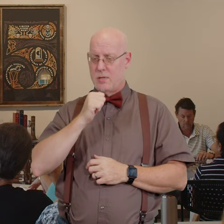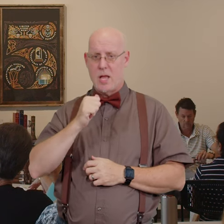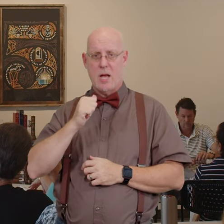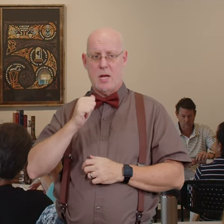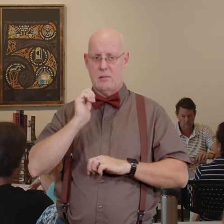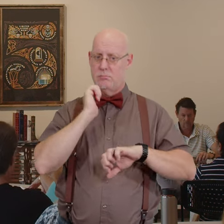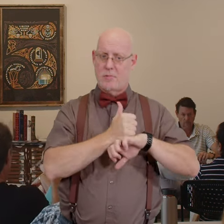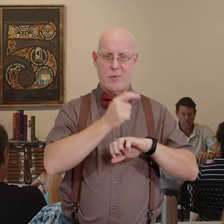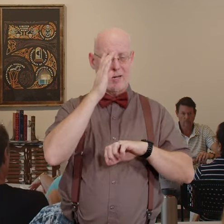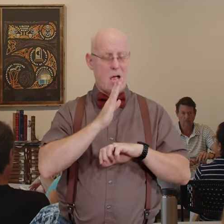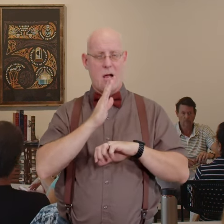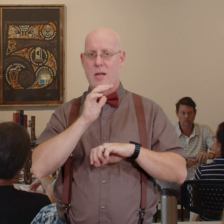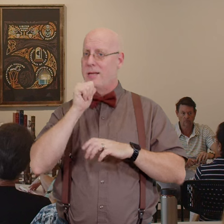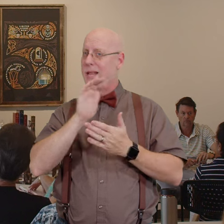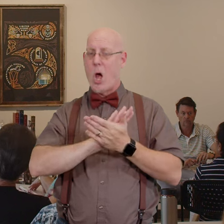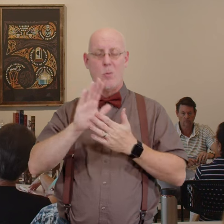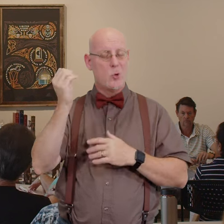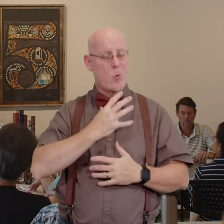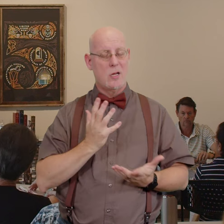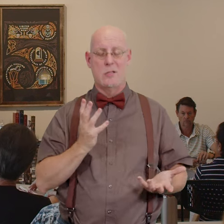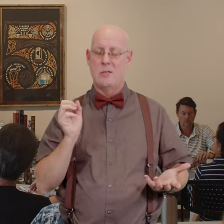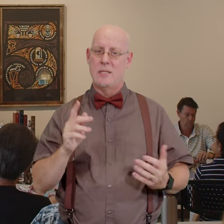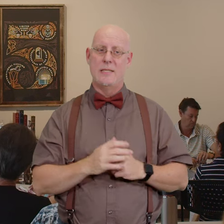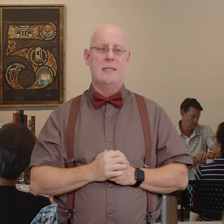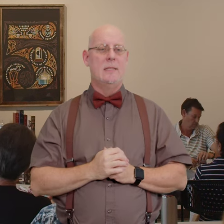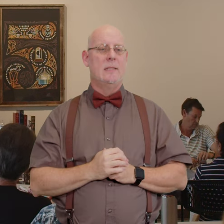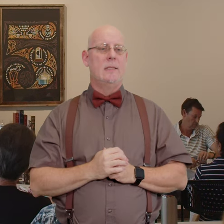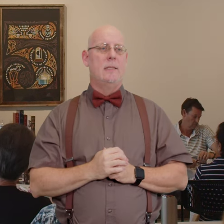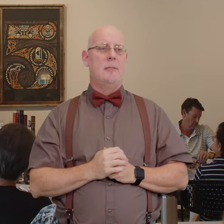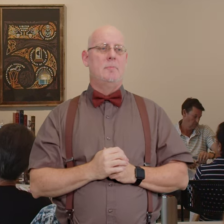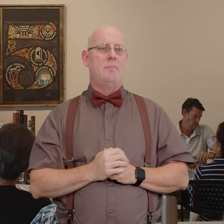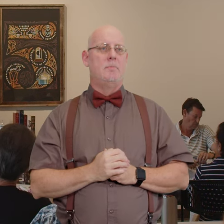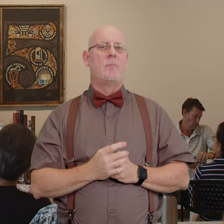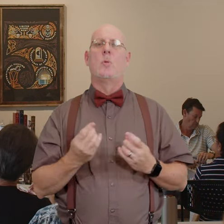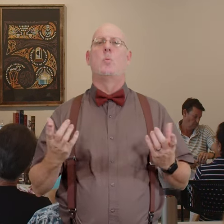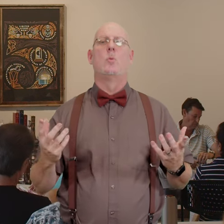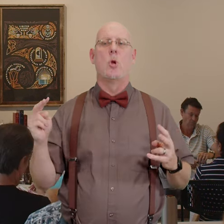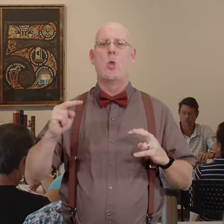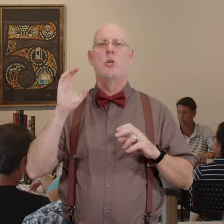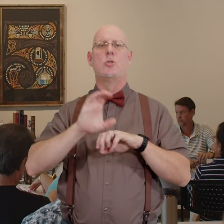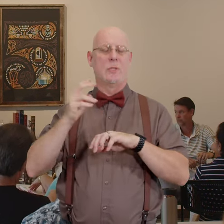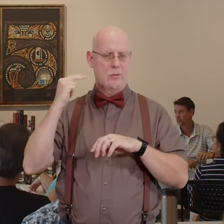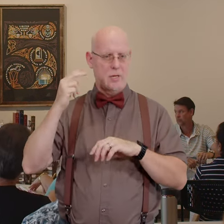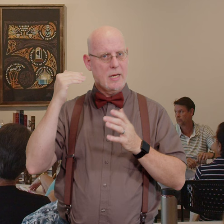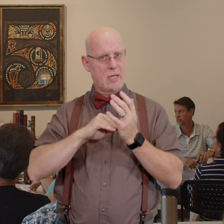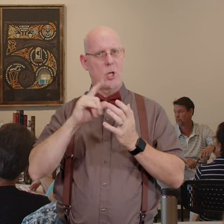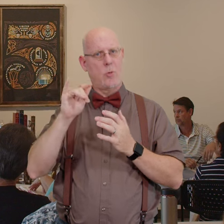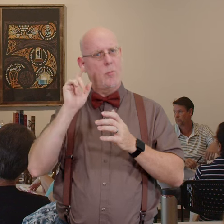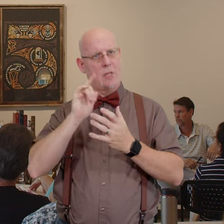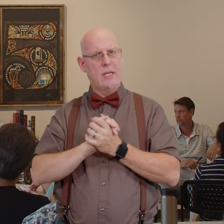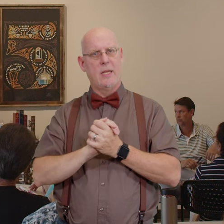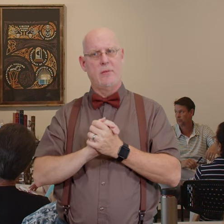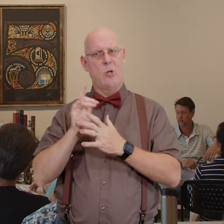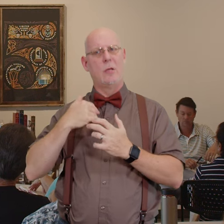not implanted there by God, it's no longer pure grace, right? So what do? We look at church history. Okay, Luther believed this,